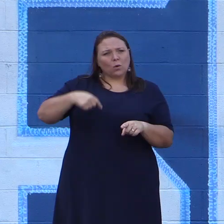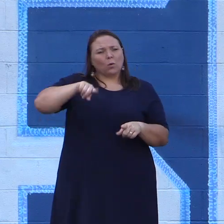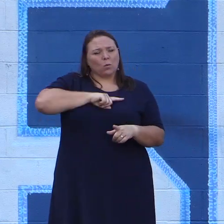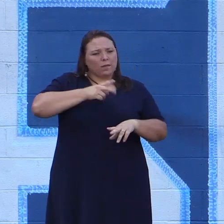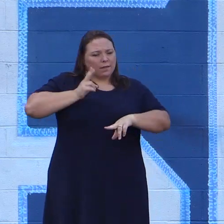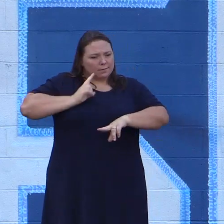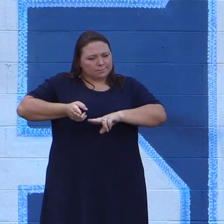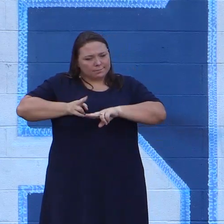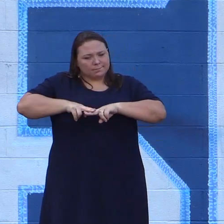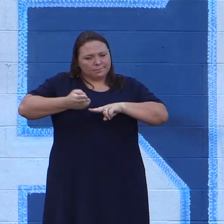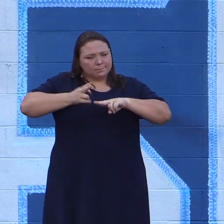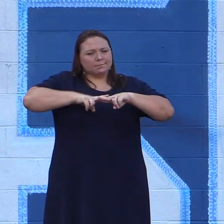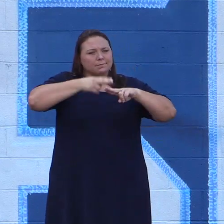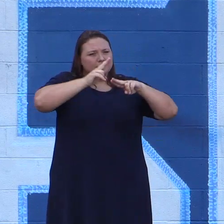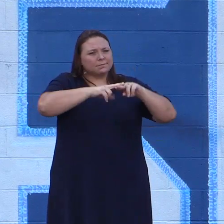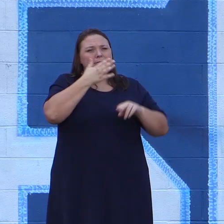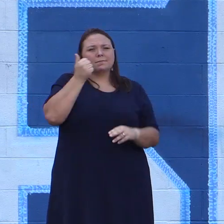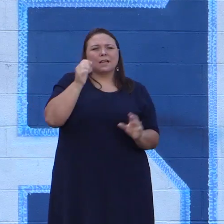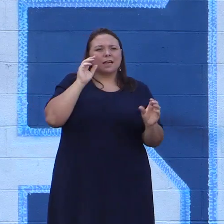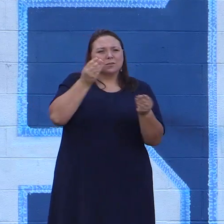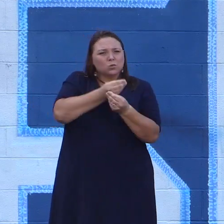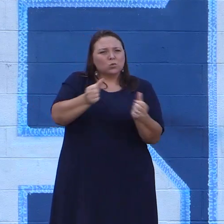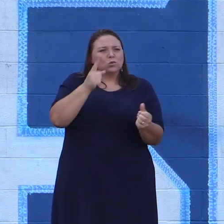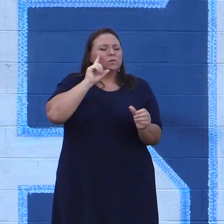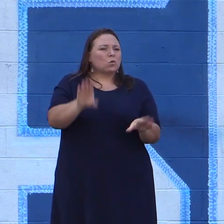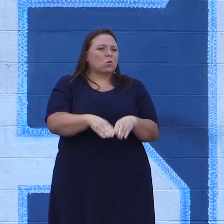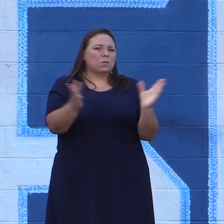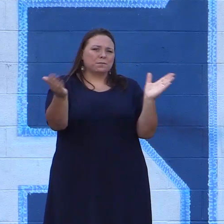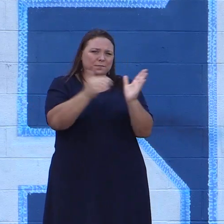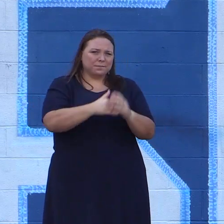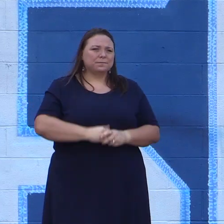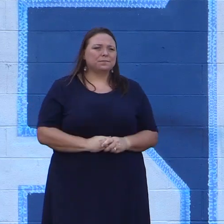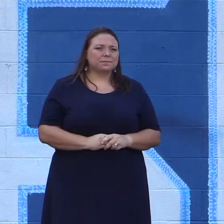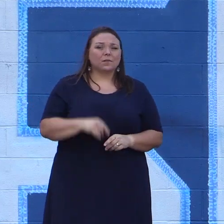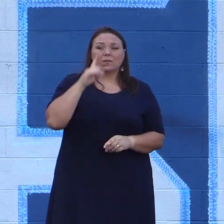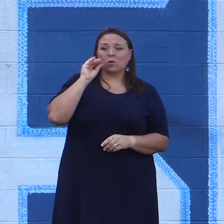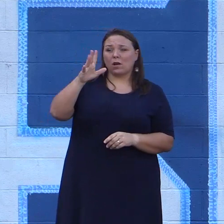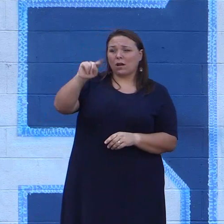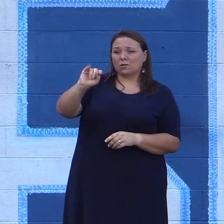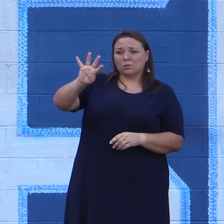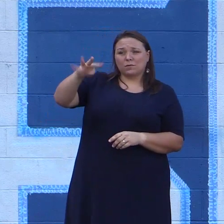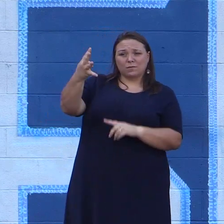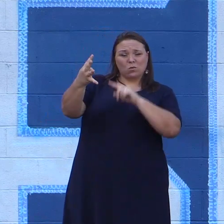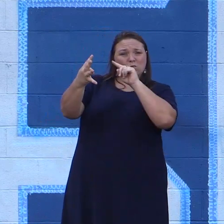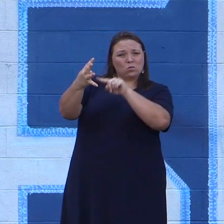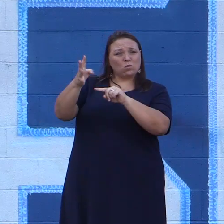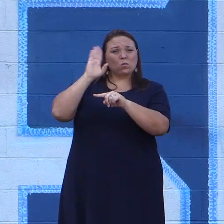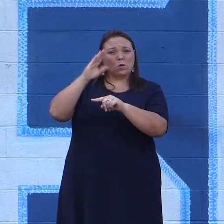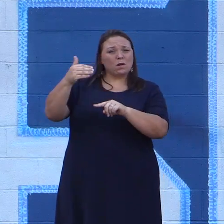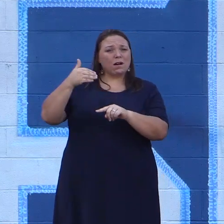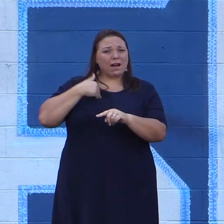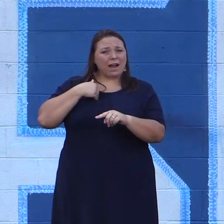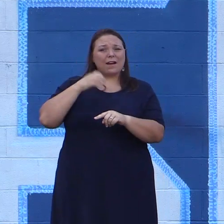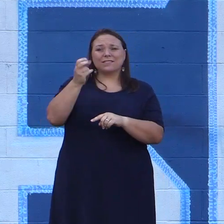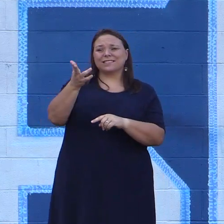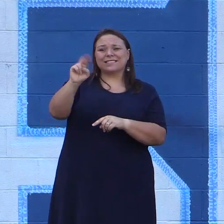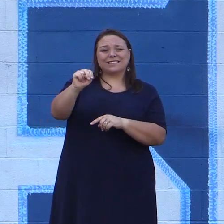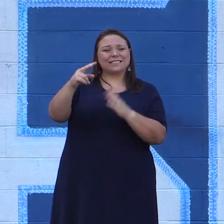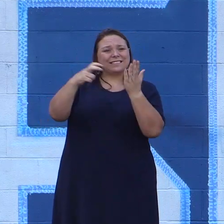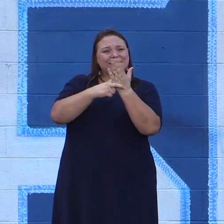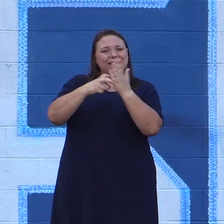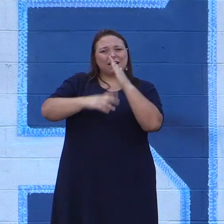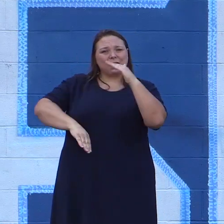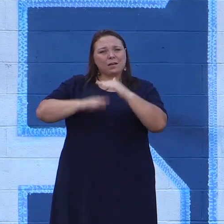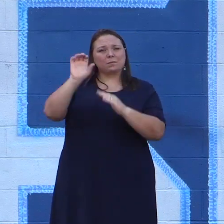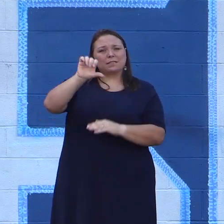increase in capacity is the best solution for reopening our stadium. For the October 4th game, we will host season ticket members up to 10%